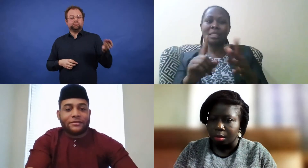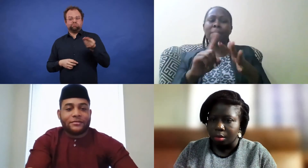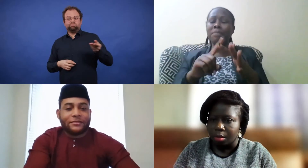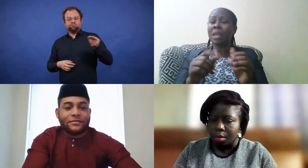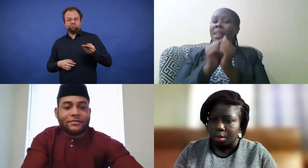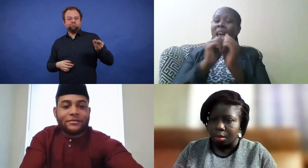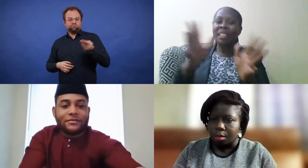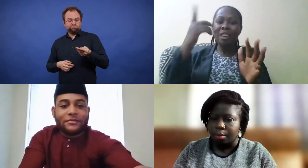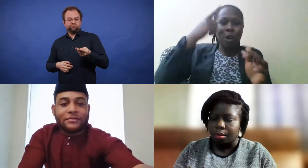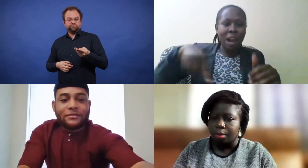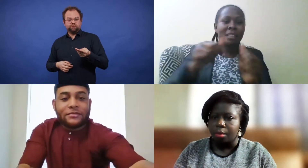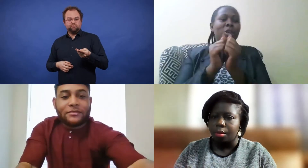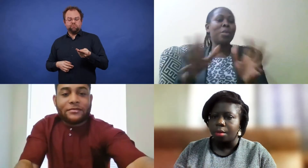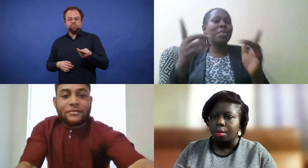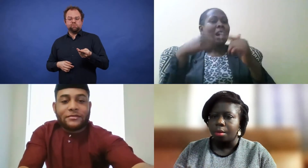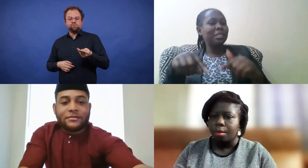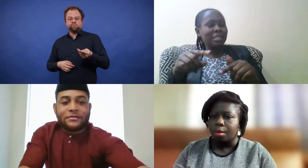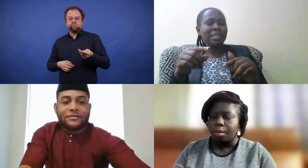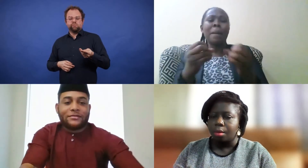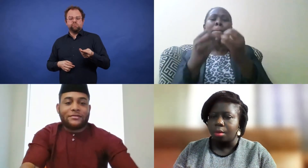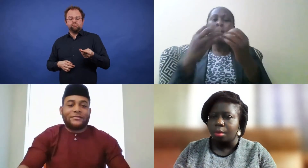We don't participate in political life.